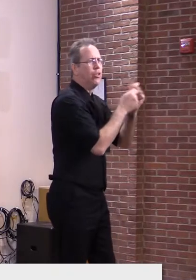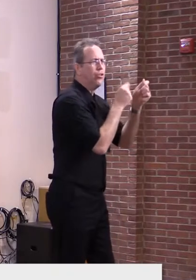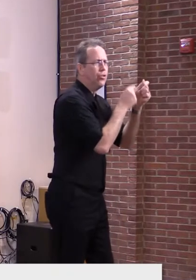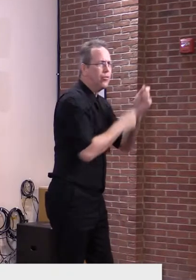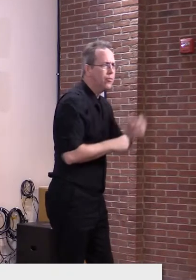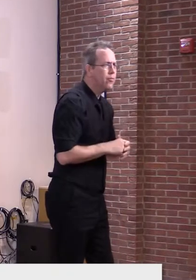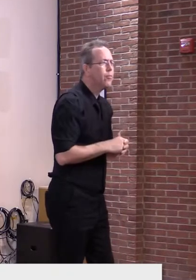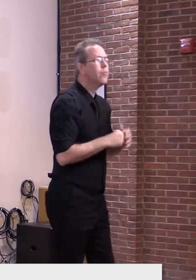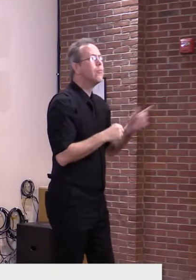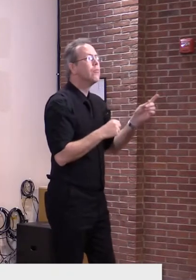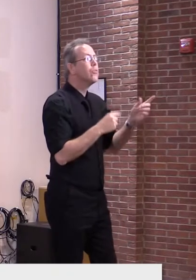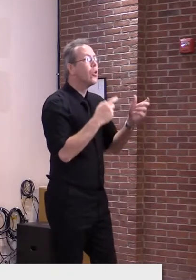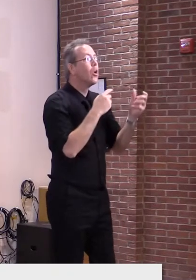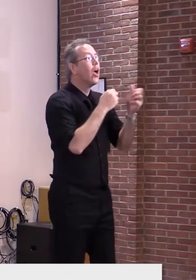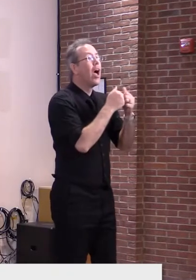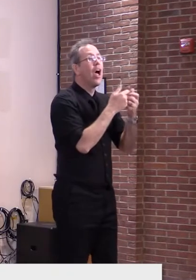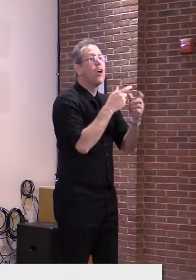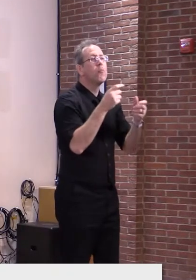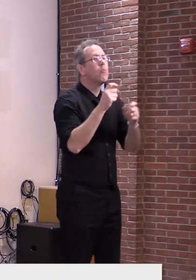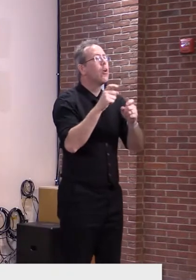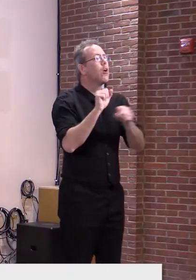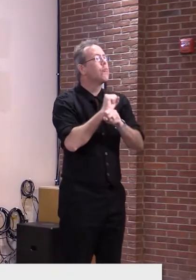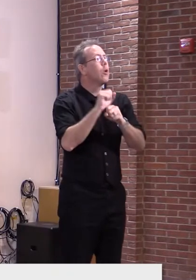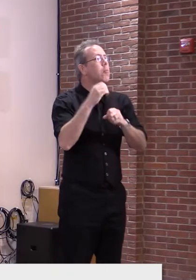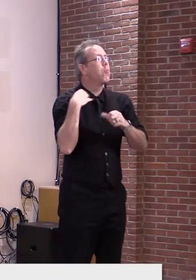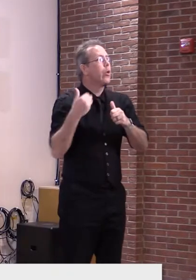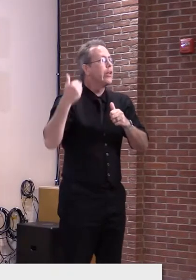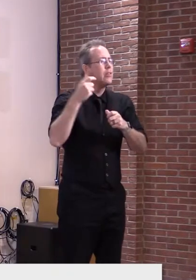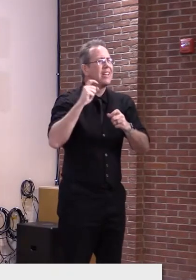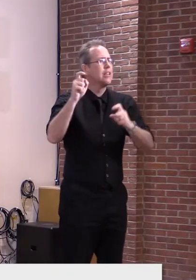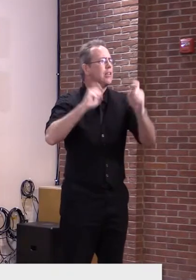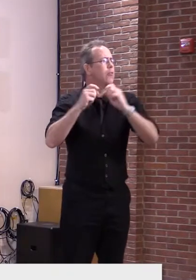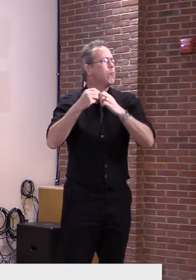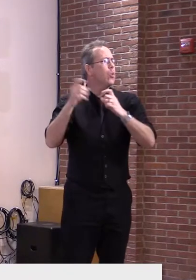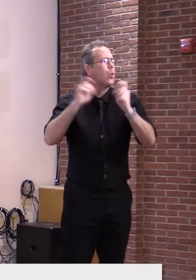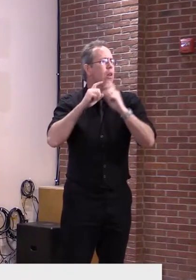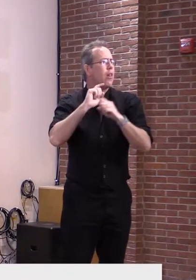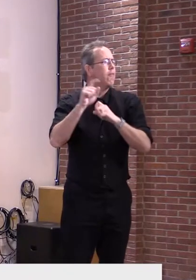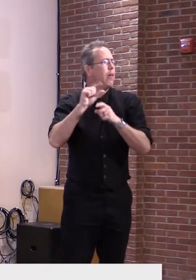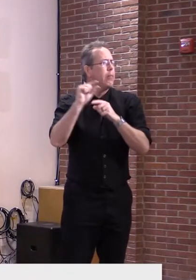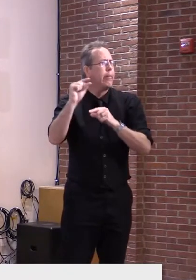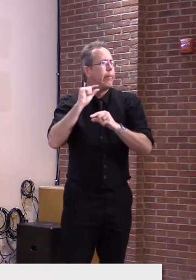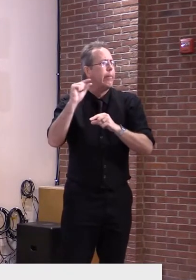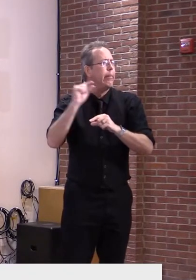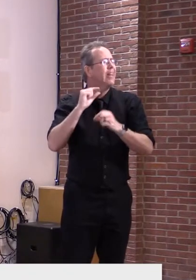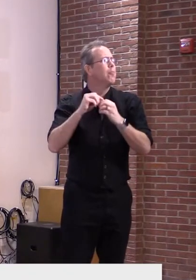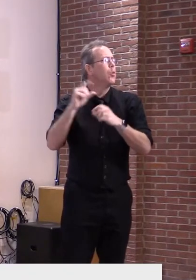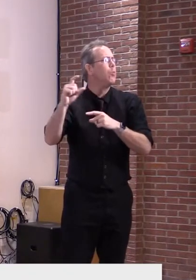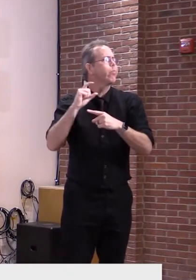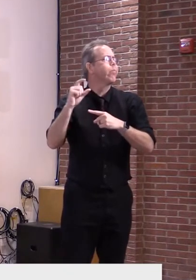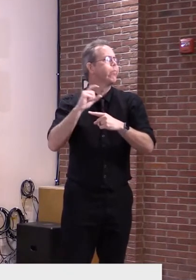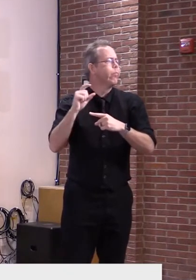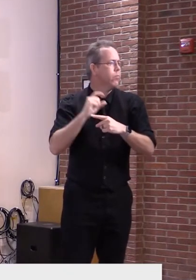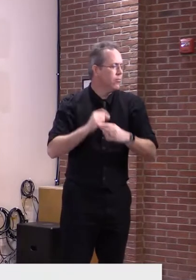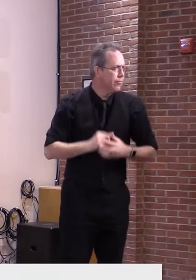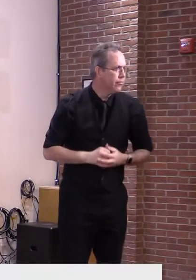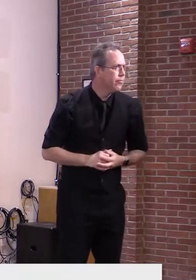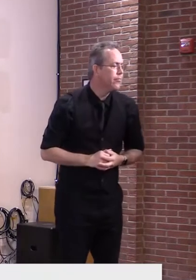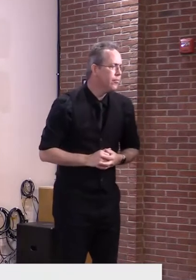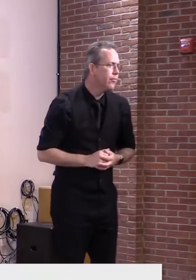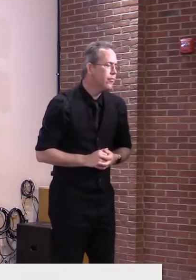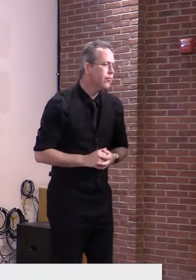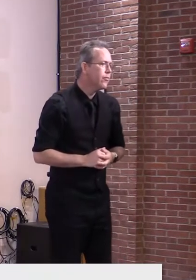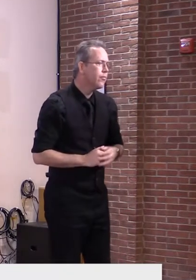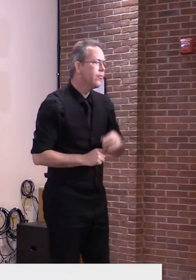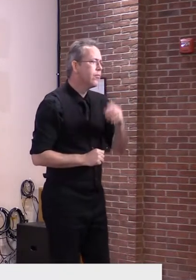So that is reform. However, just not enough of it. And I believe strongly that our